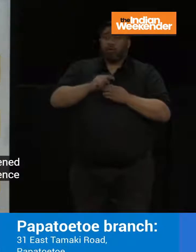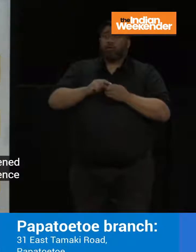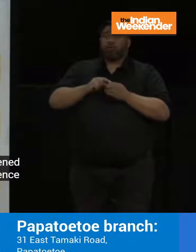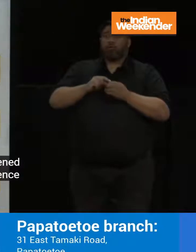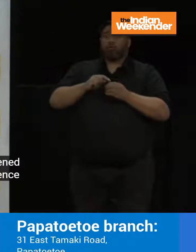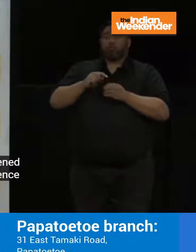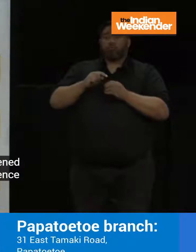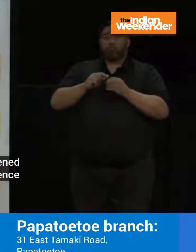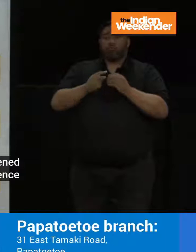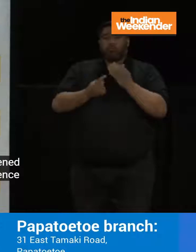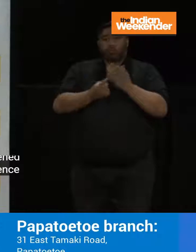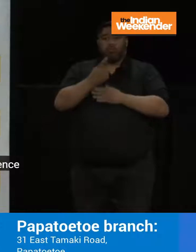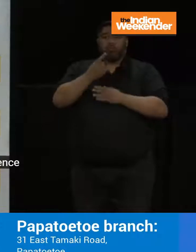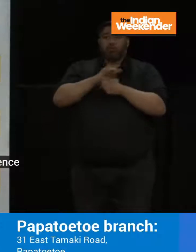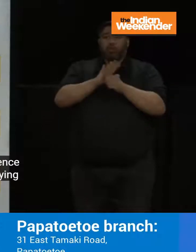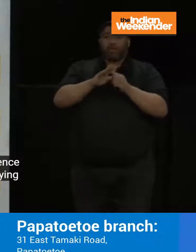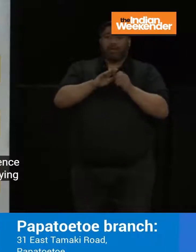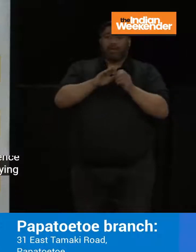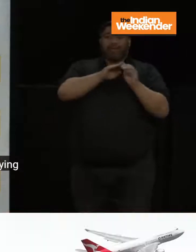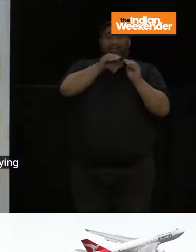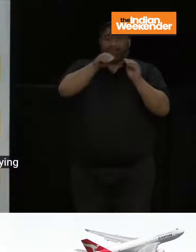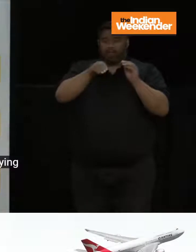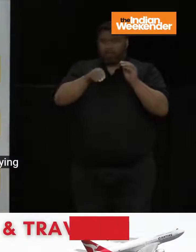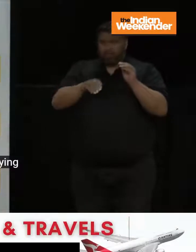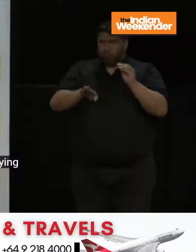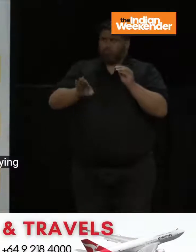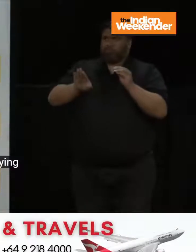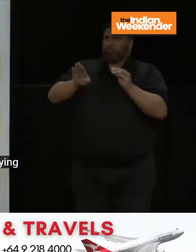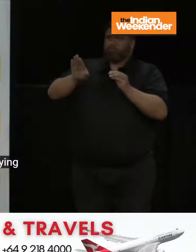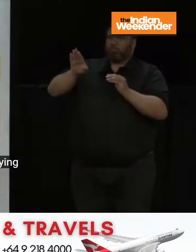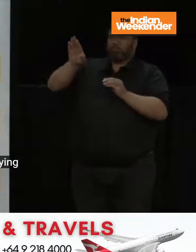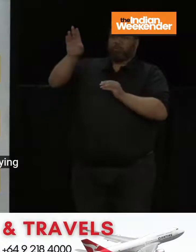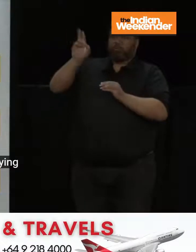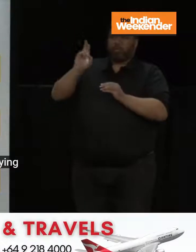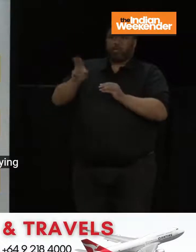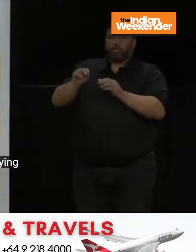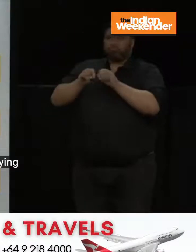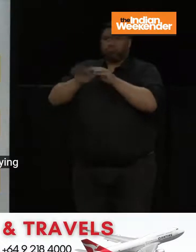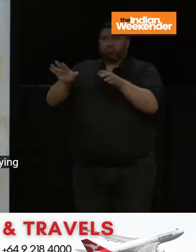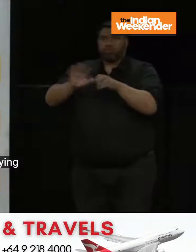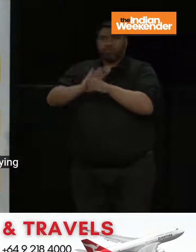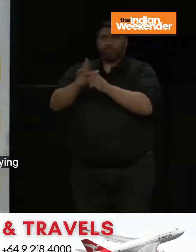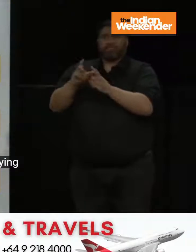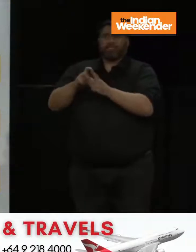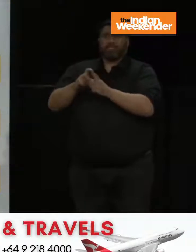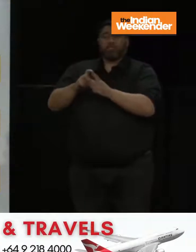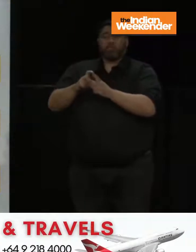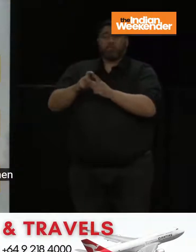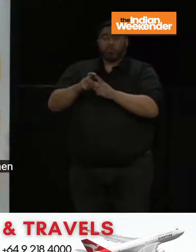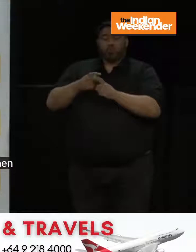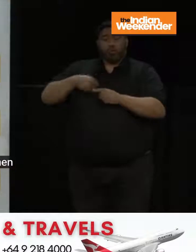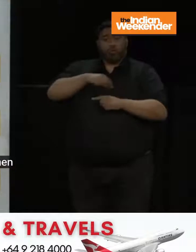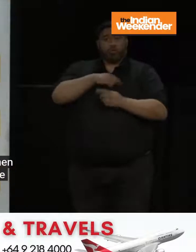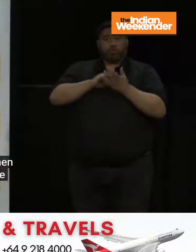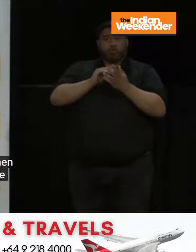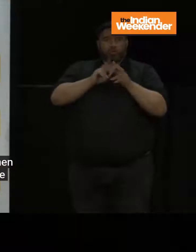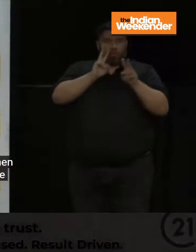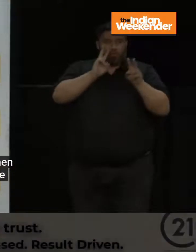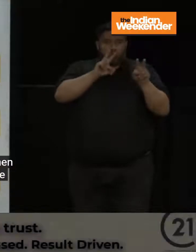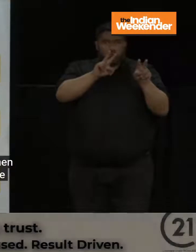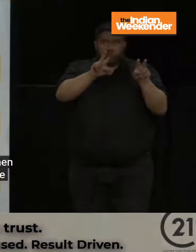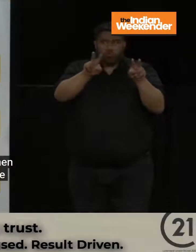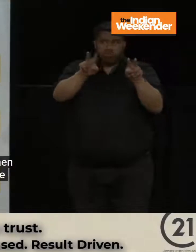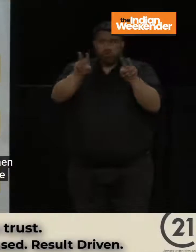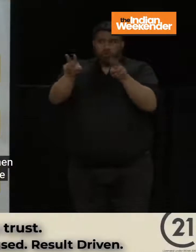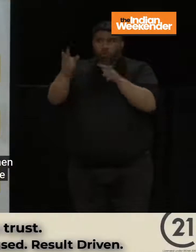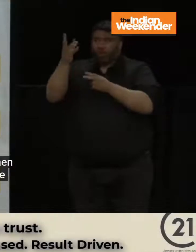always done in considering our plans for the New Zealand border, we've studied carefully the experiences of other countries overseas and